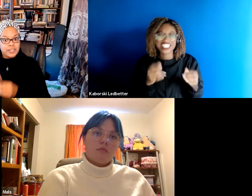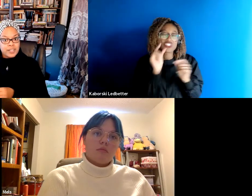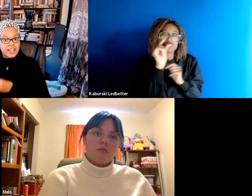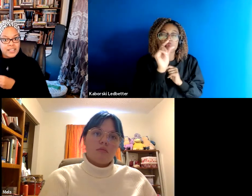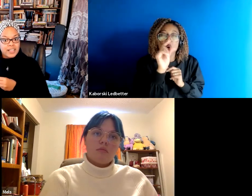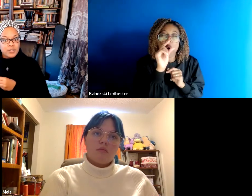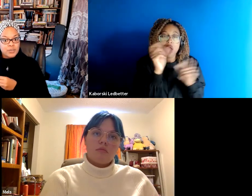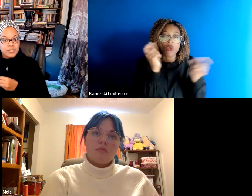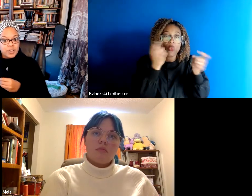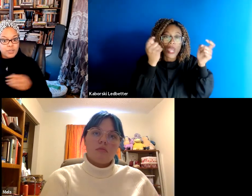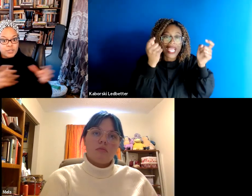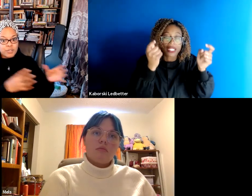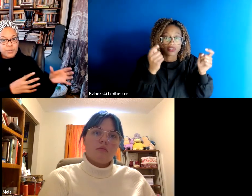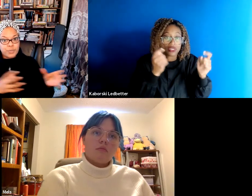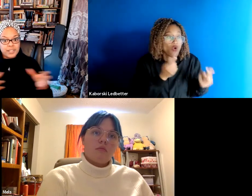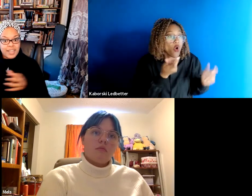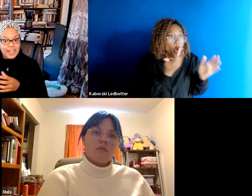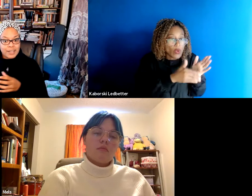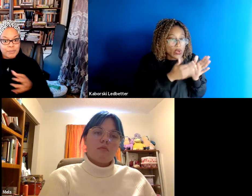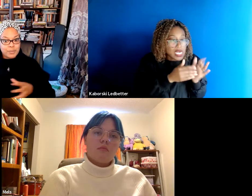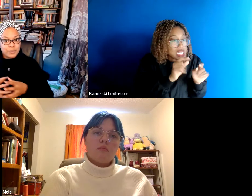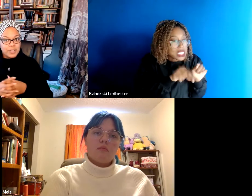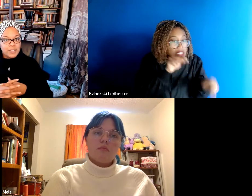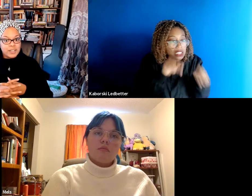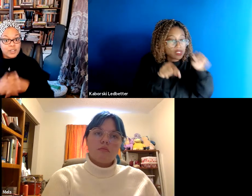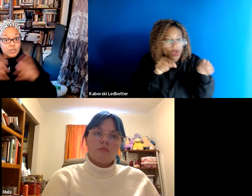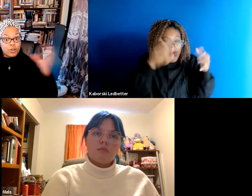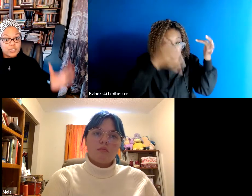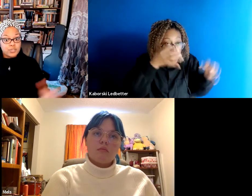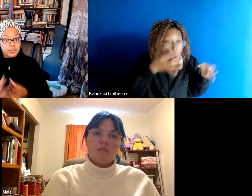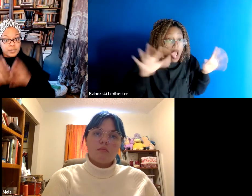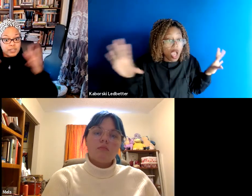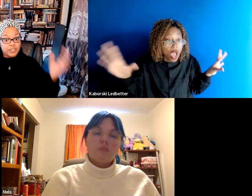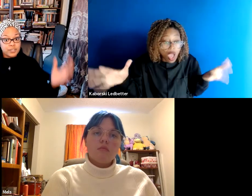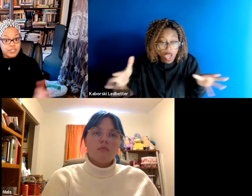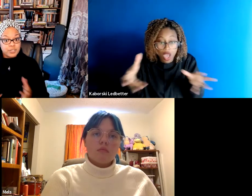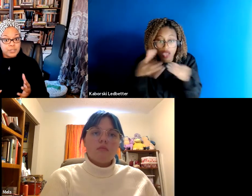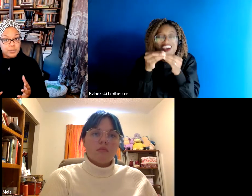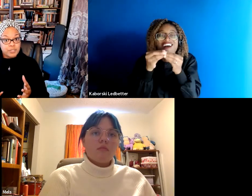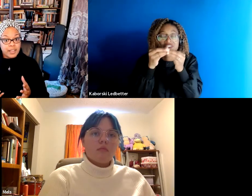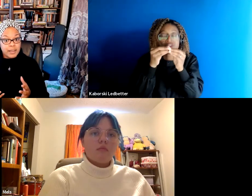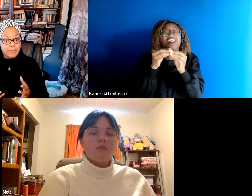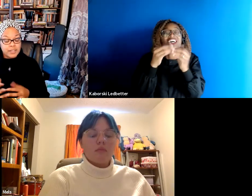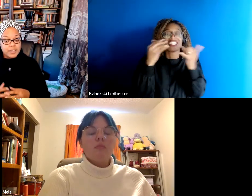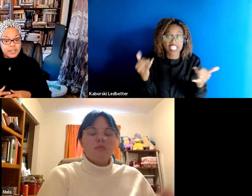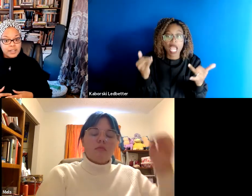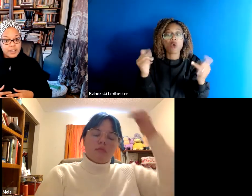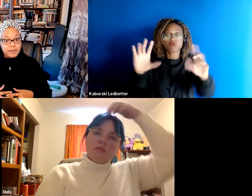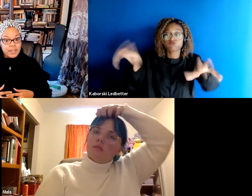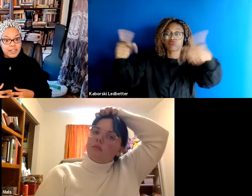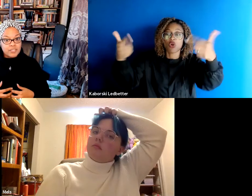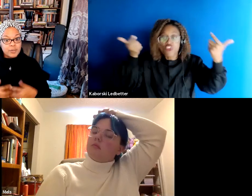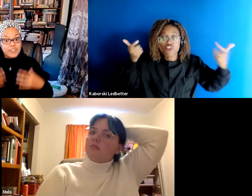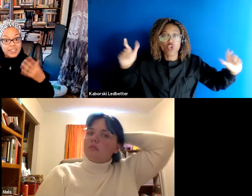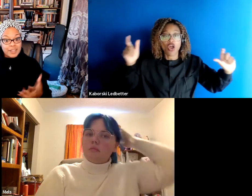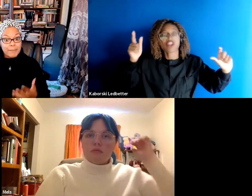court, and then all those different wins add up to a larger sort of consideration of what's supposed to happen.